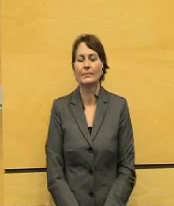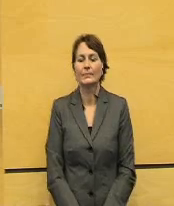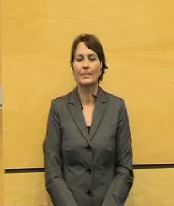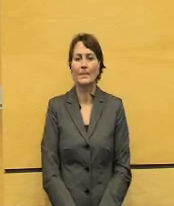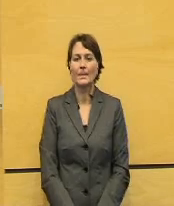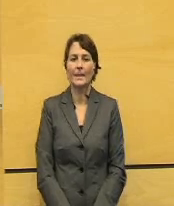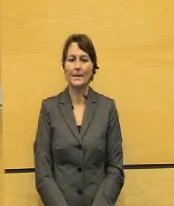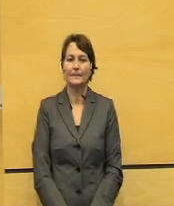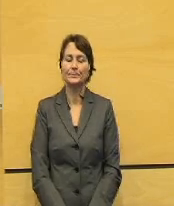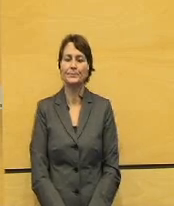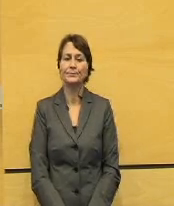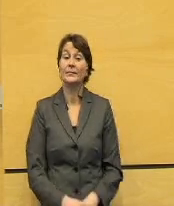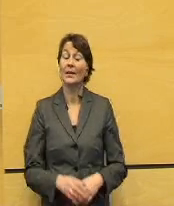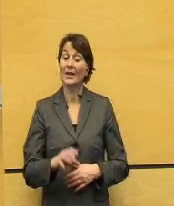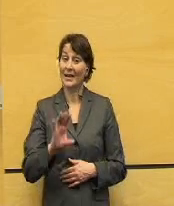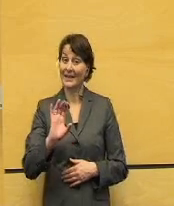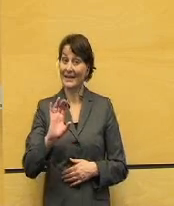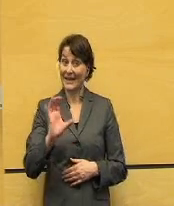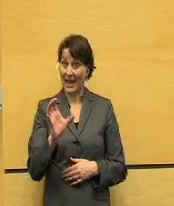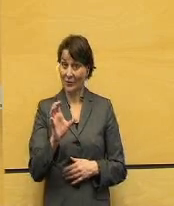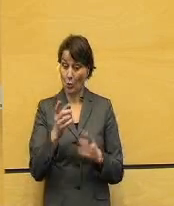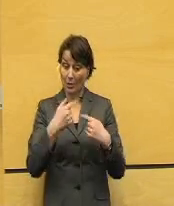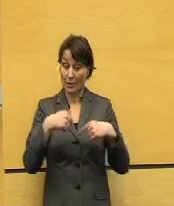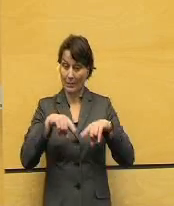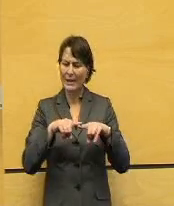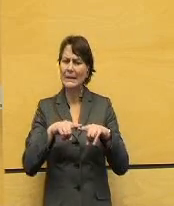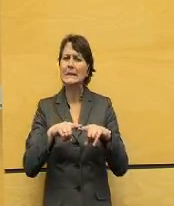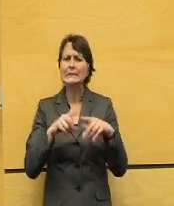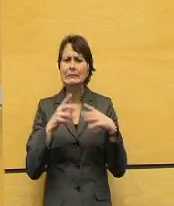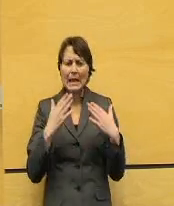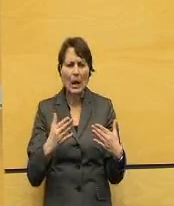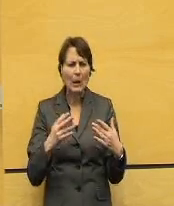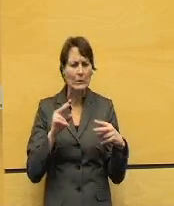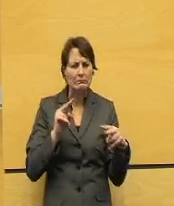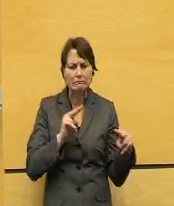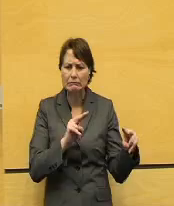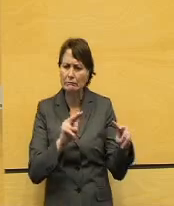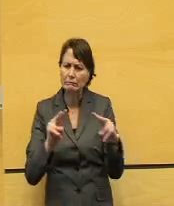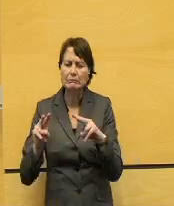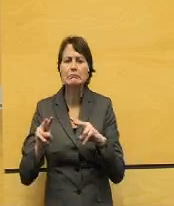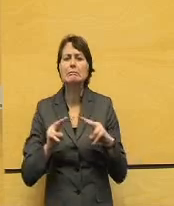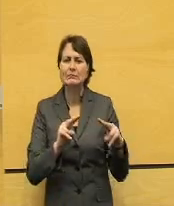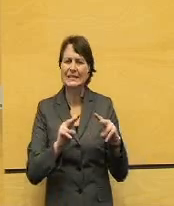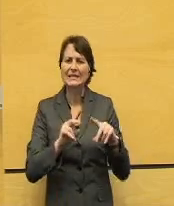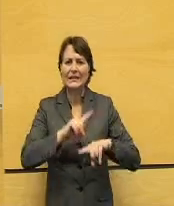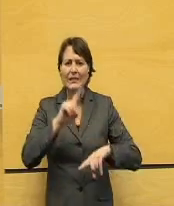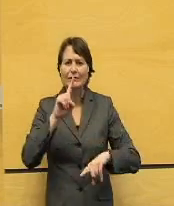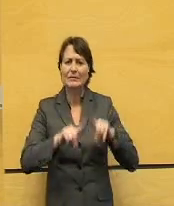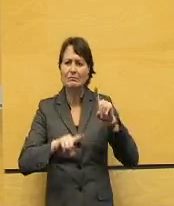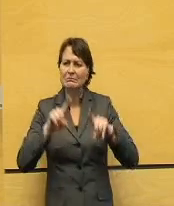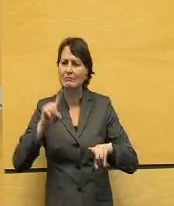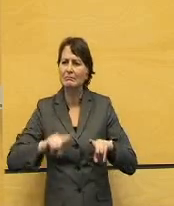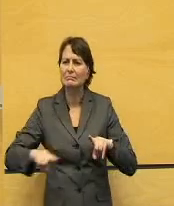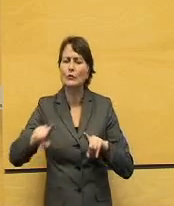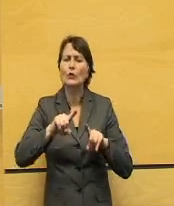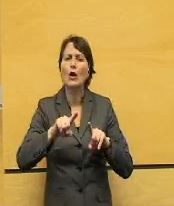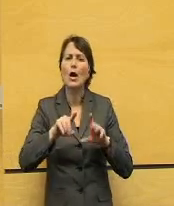The National Committee is now exploring different fund management models.